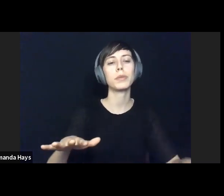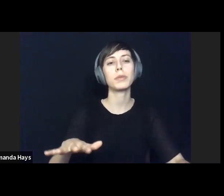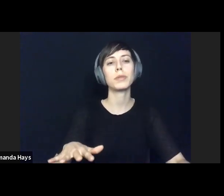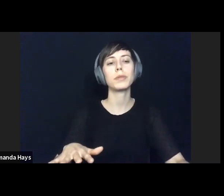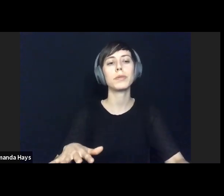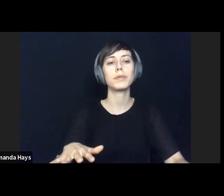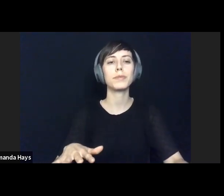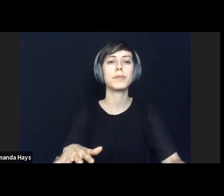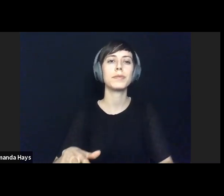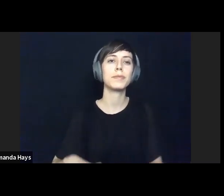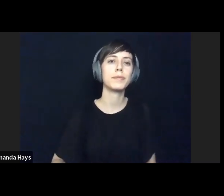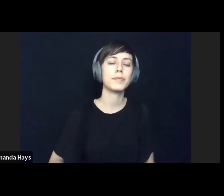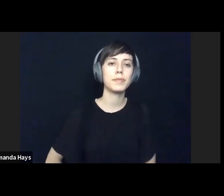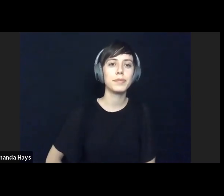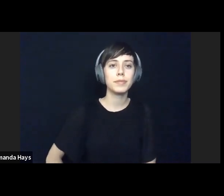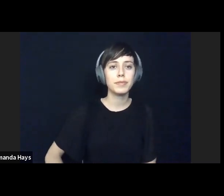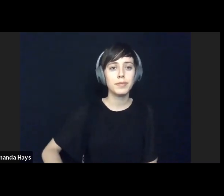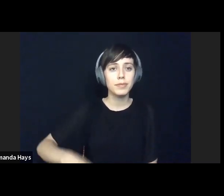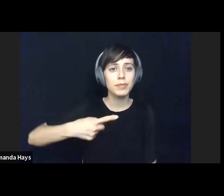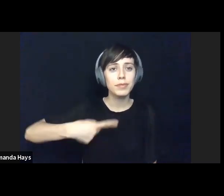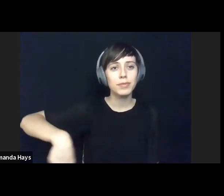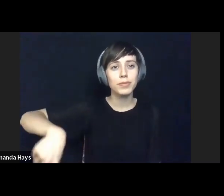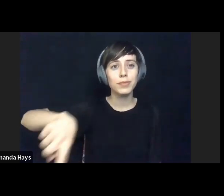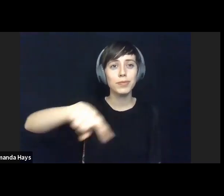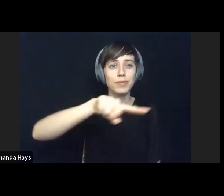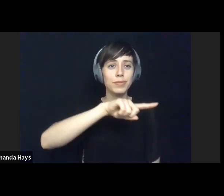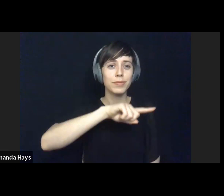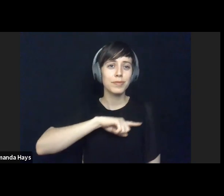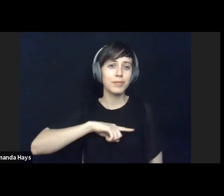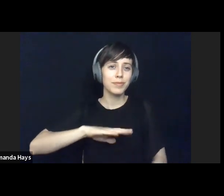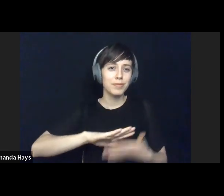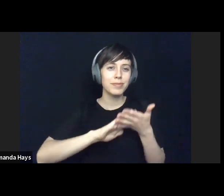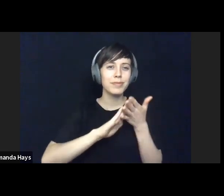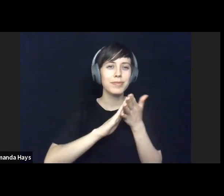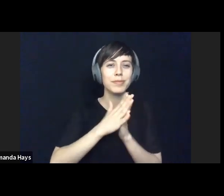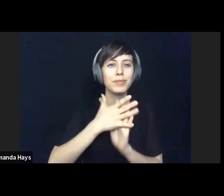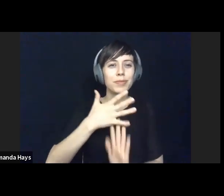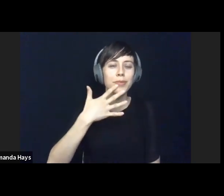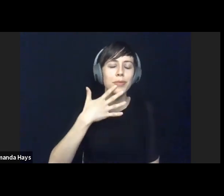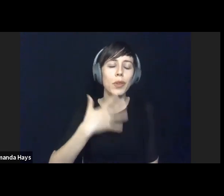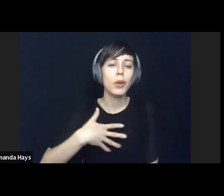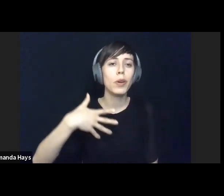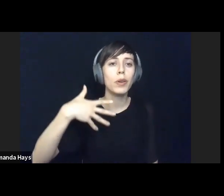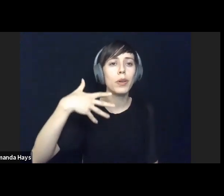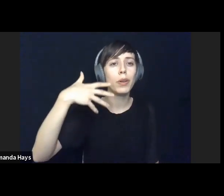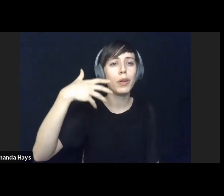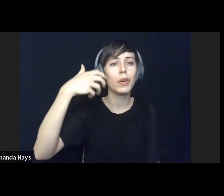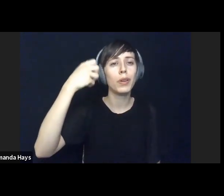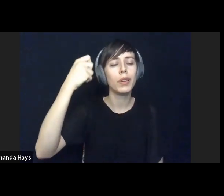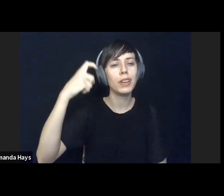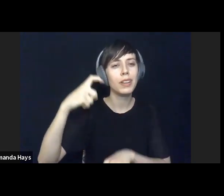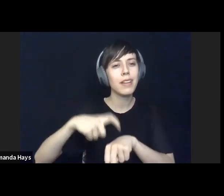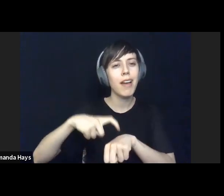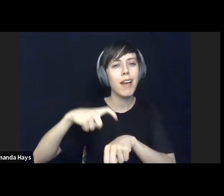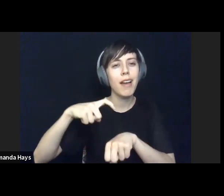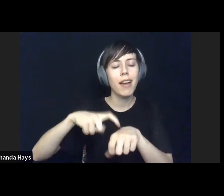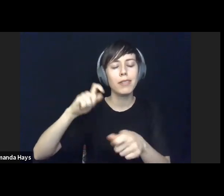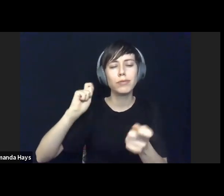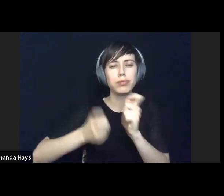get older and time moves faster, I'll